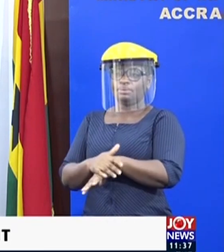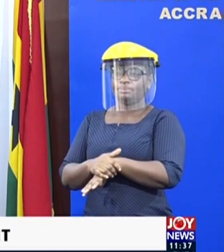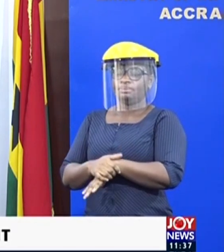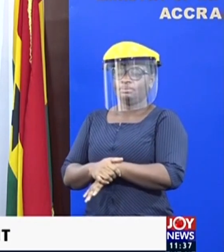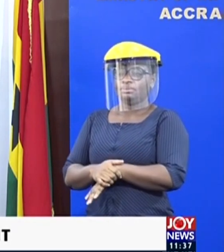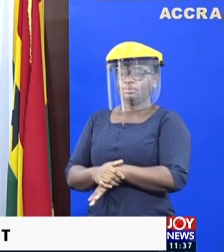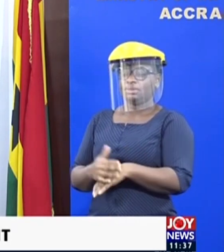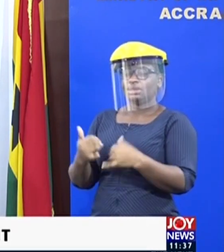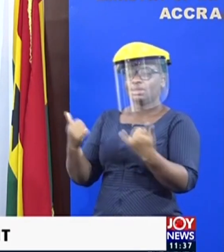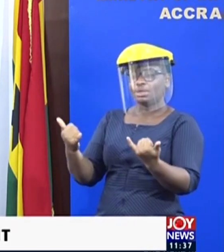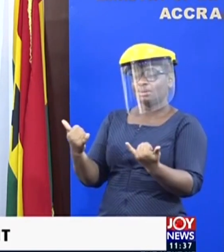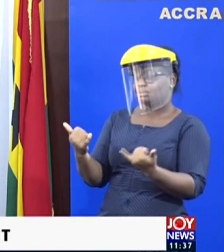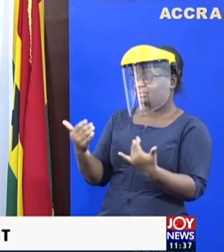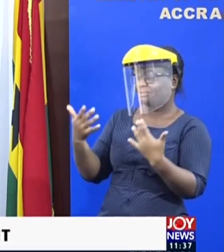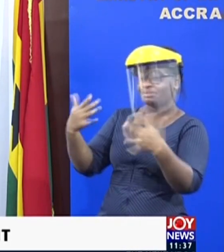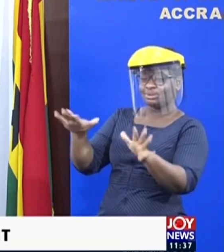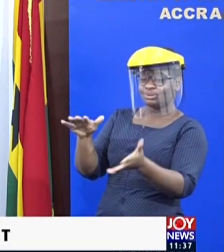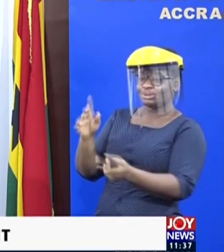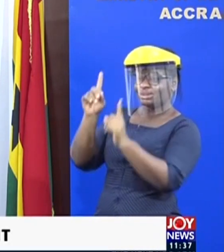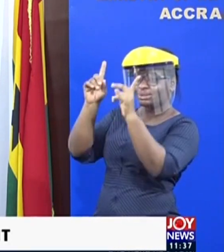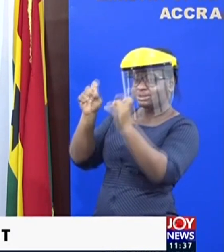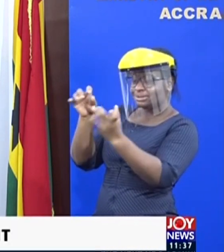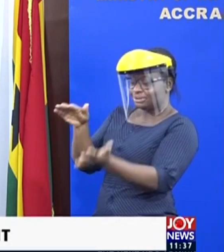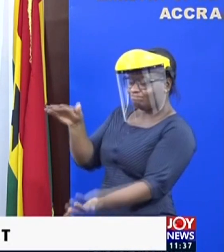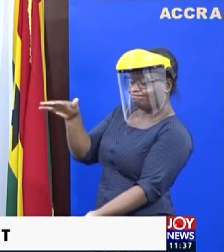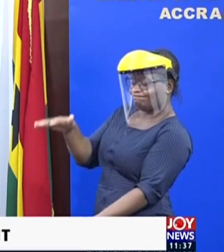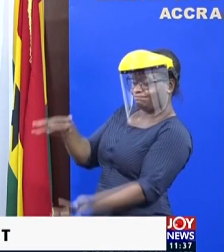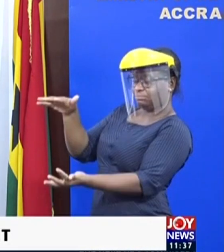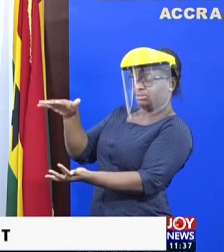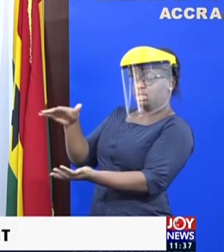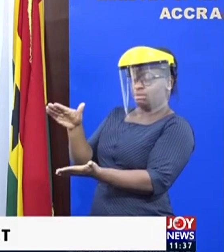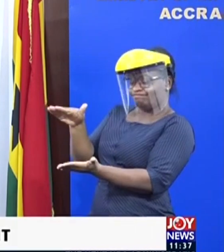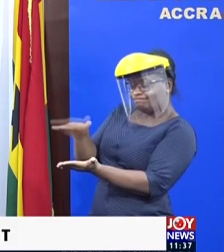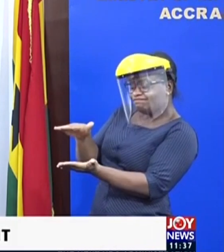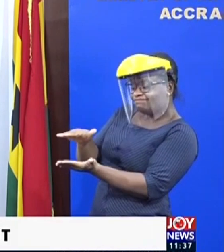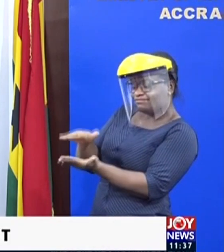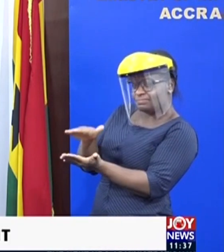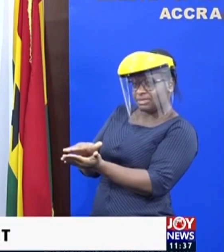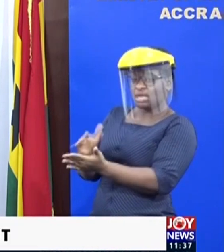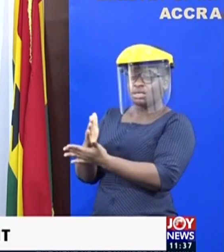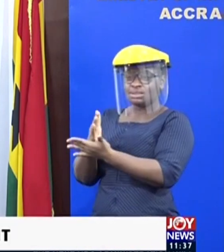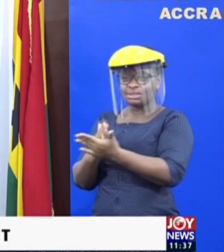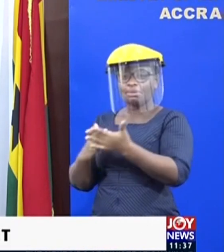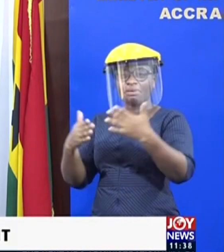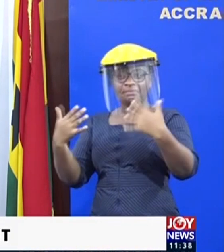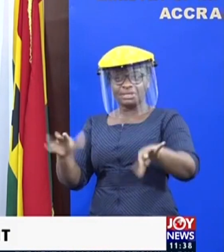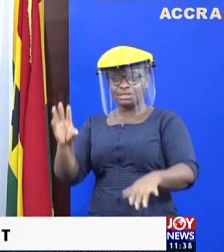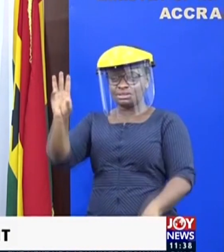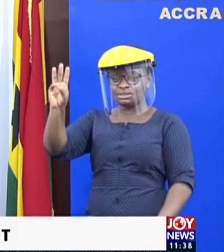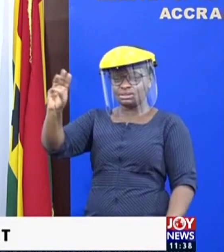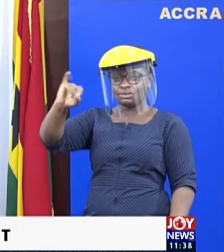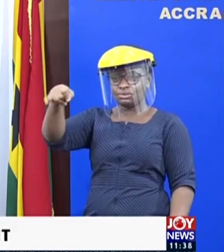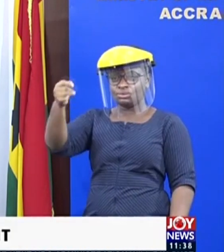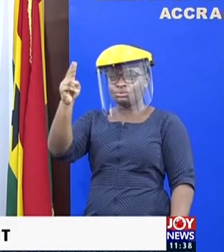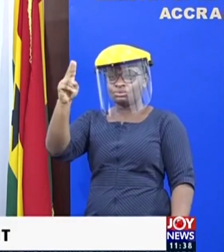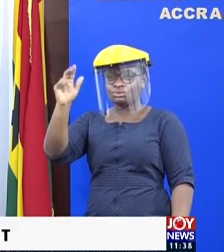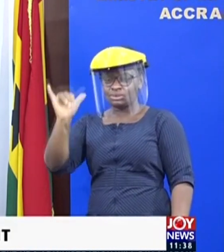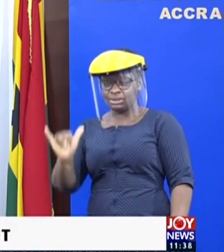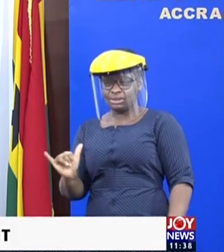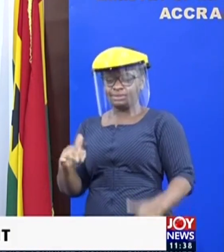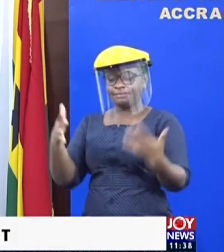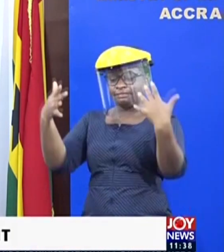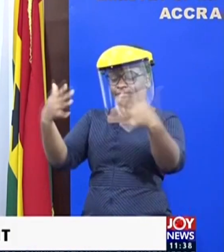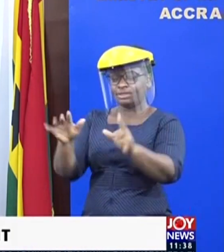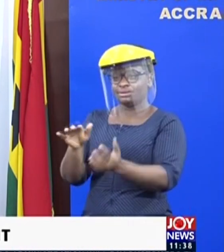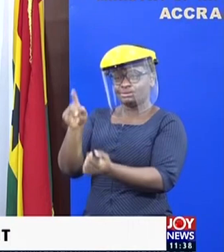I'm talking about the backlog. Yeah, the backlog has been, some have been done. I mean, after the 6th of July, we've cleared everything after the 6th of